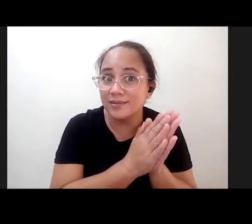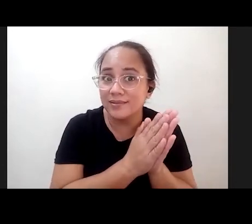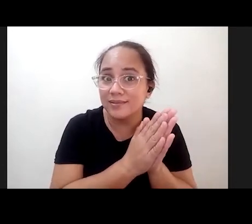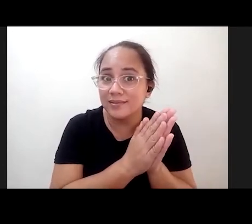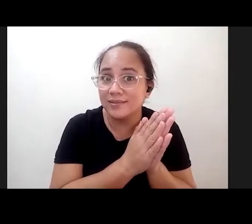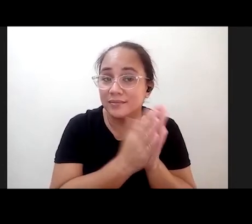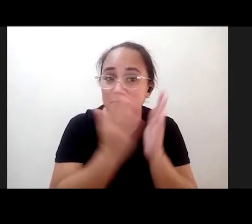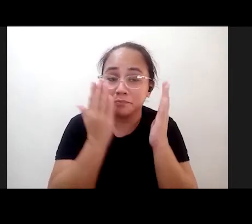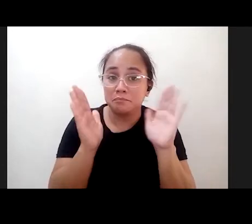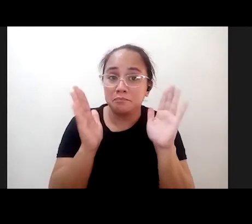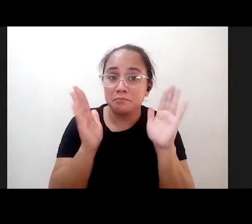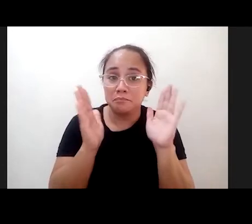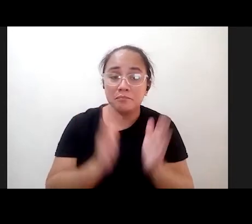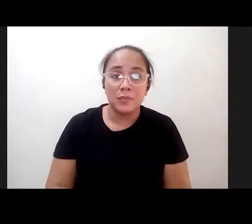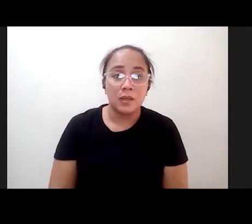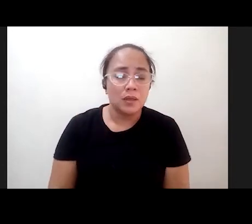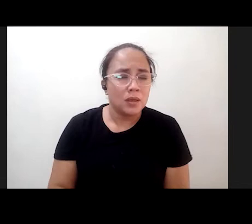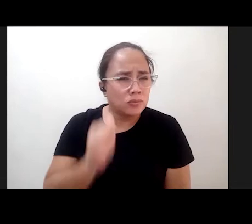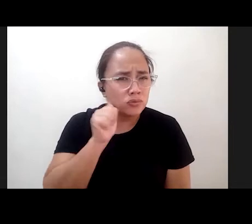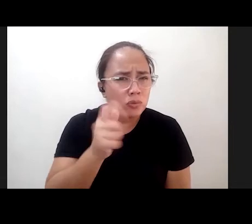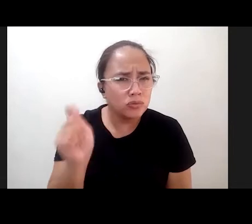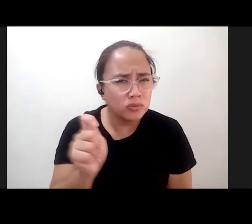is tomorrow Tuesday or Wednesday?